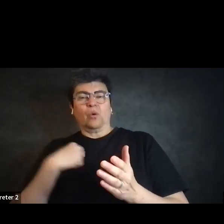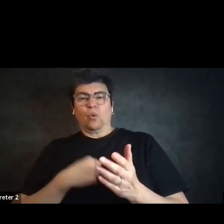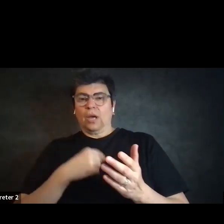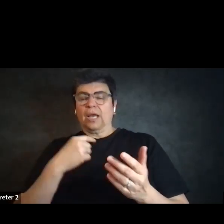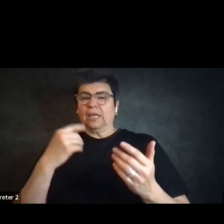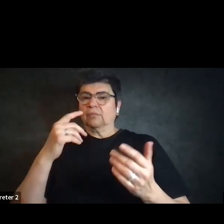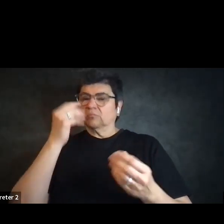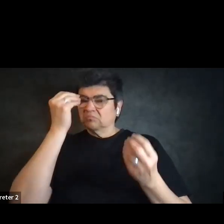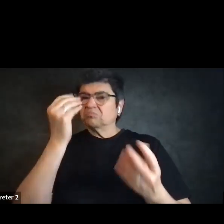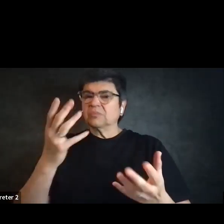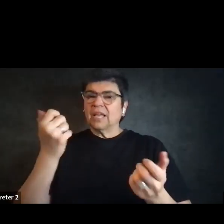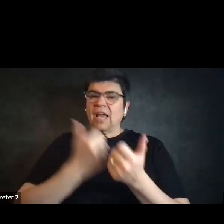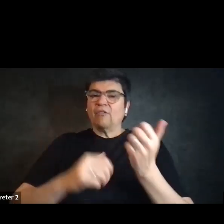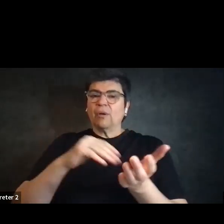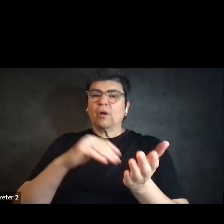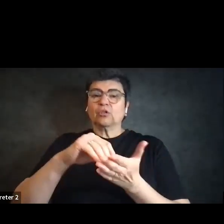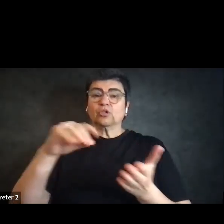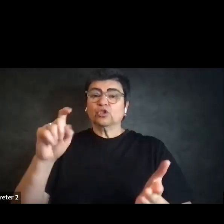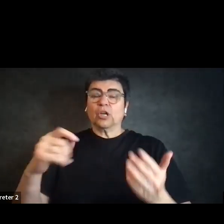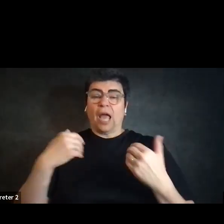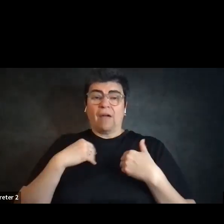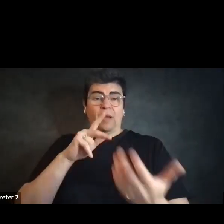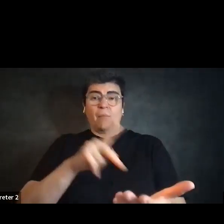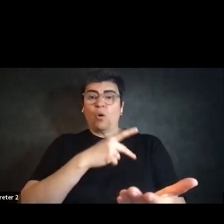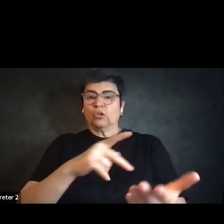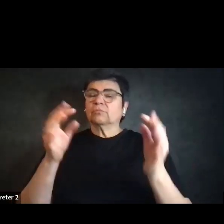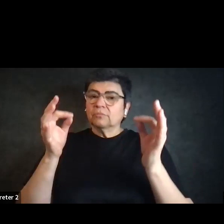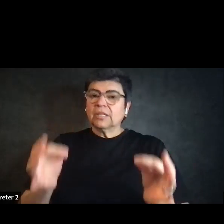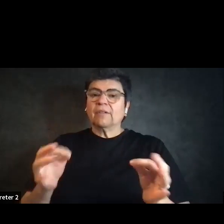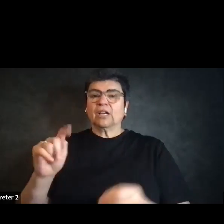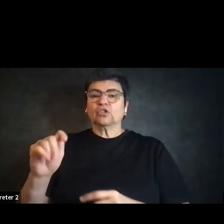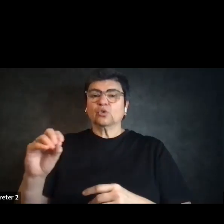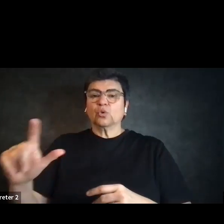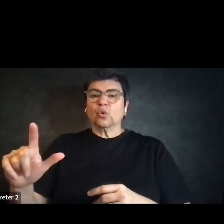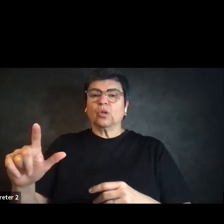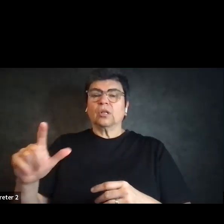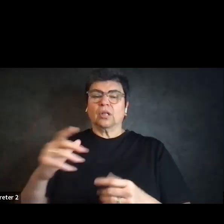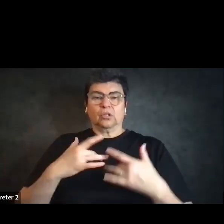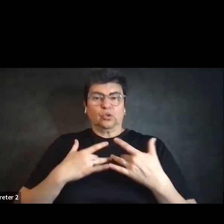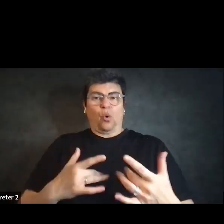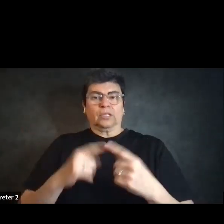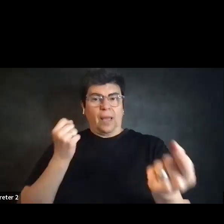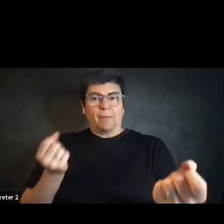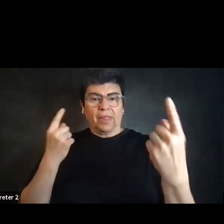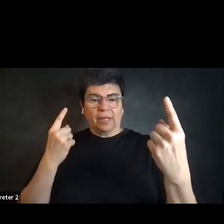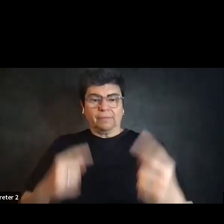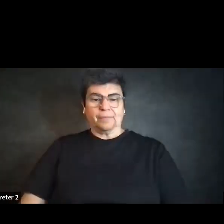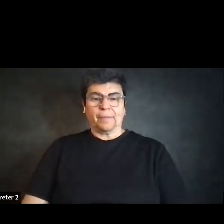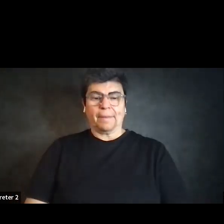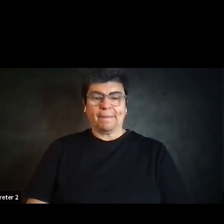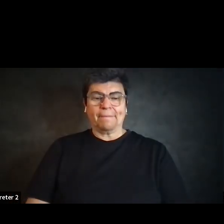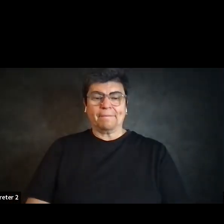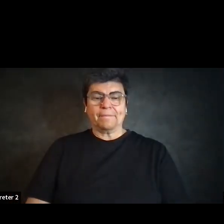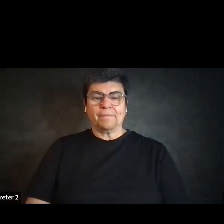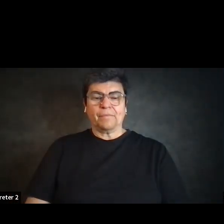should have is that poetry is definitely a tool to induce empathy. Based